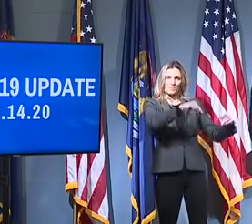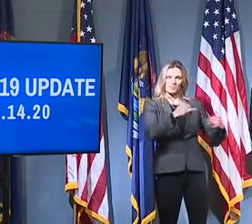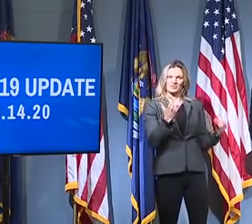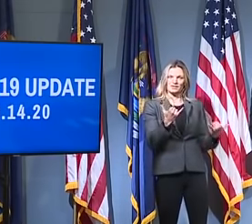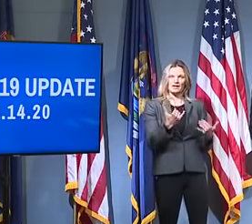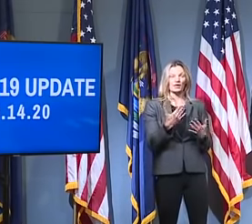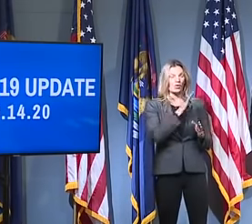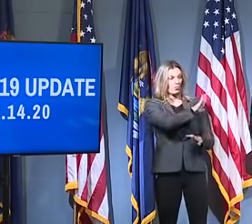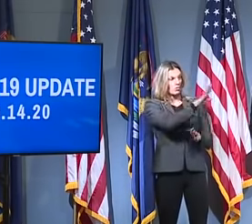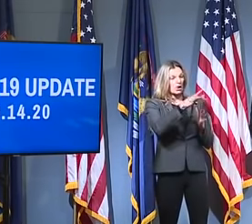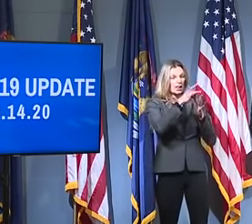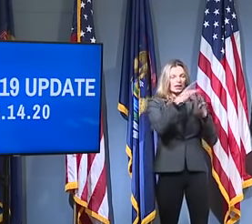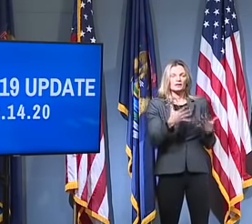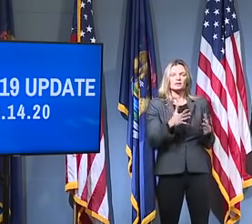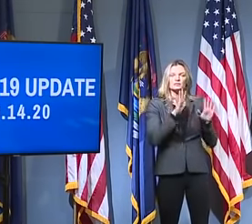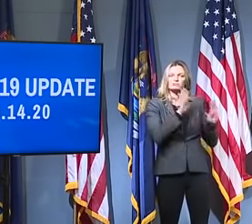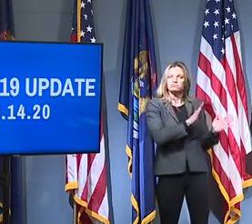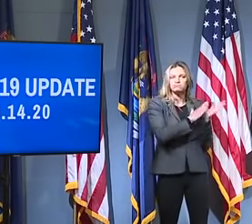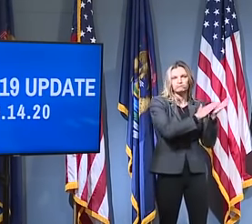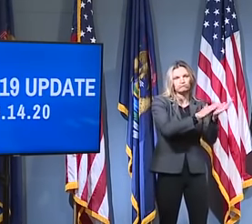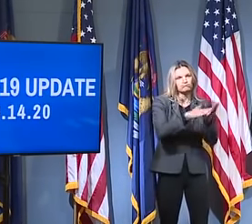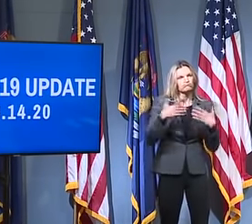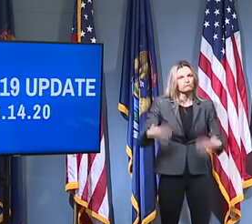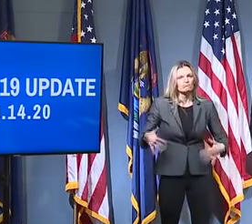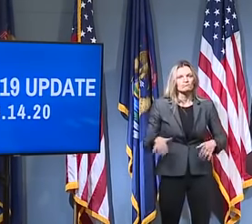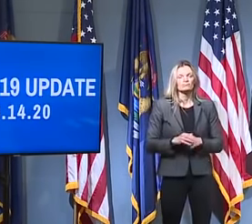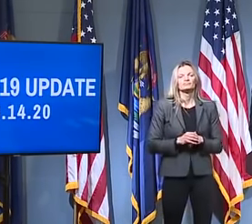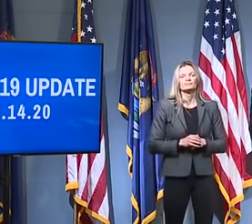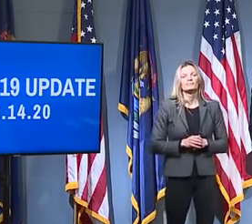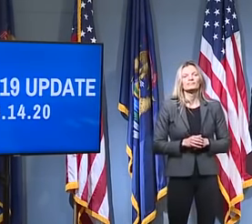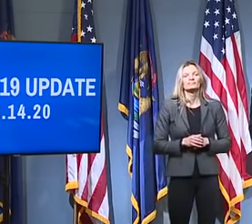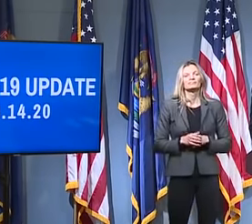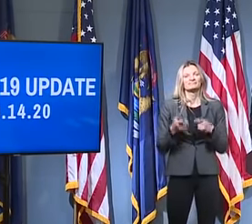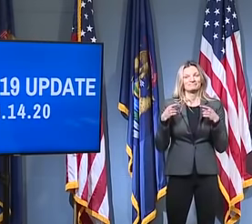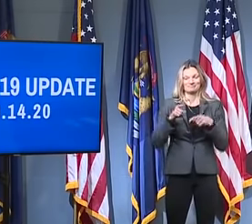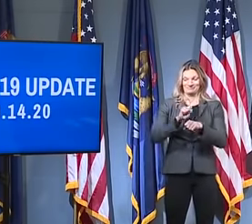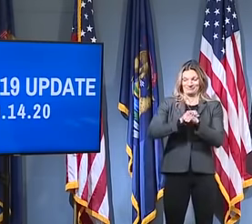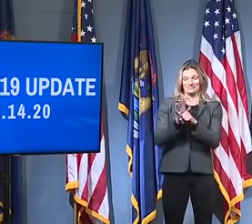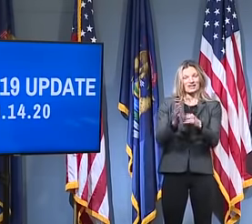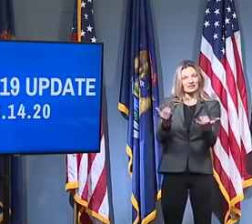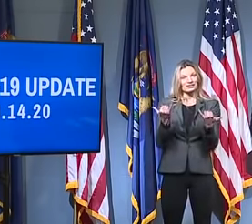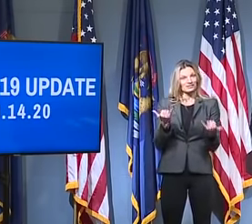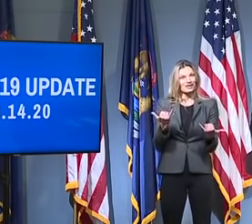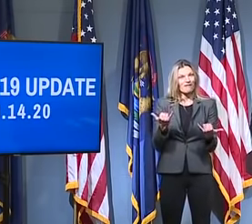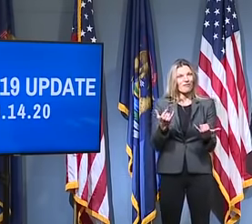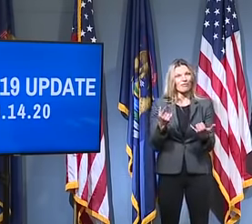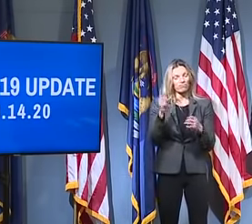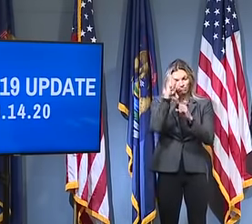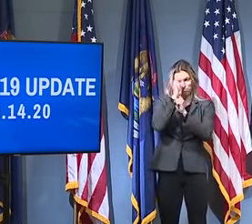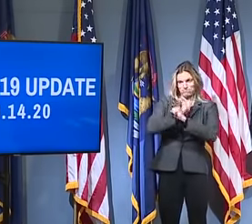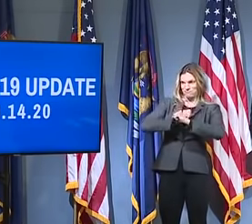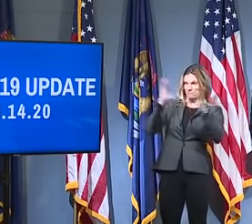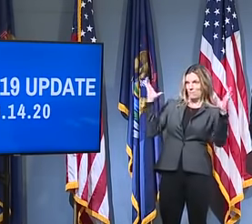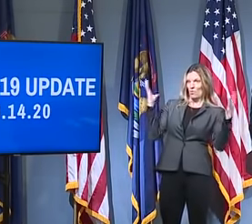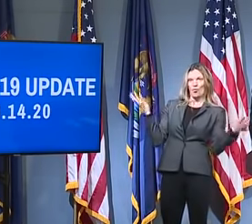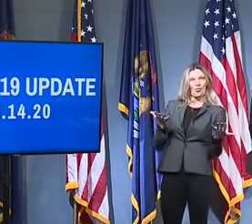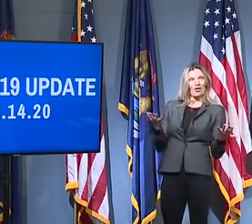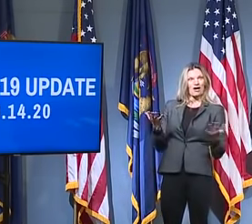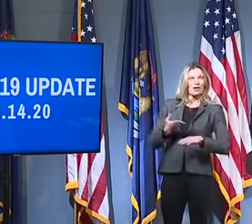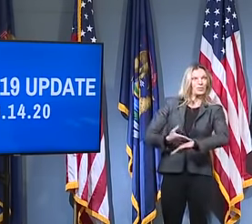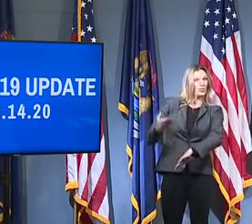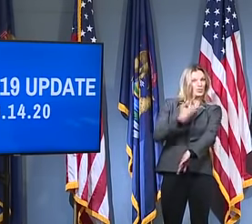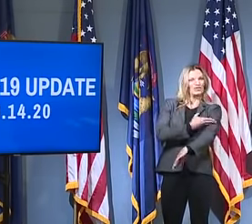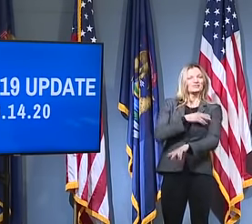leadership. The coronavirus pandemic has proven that there is still a lot of work to do, but it has